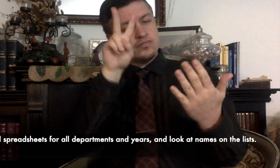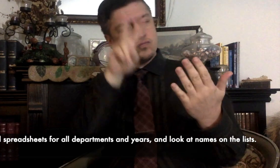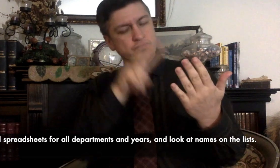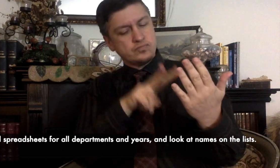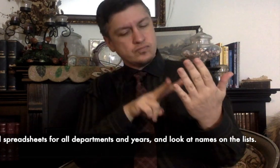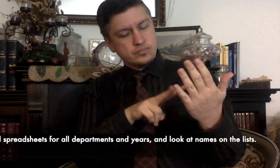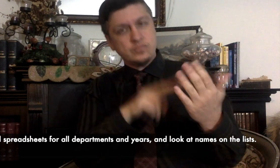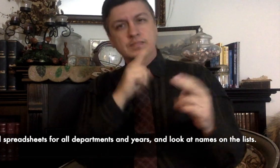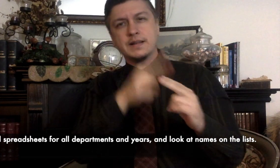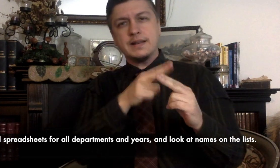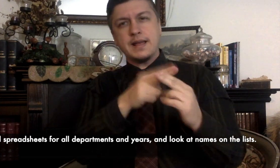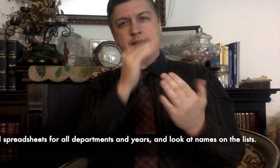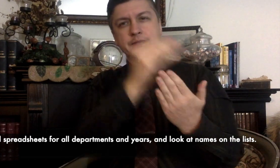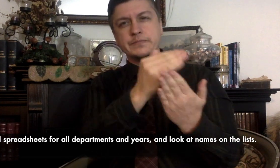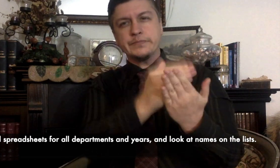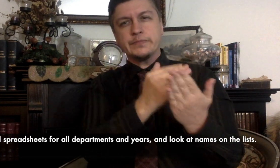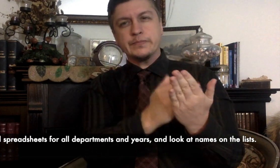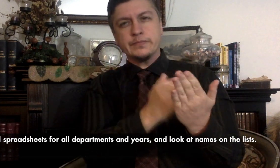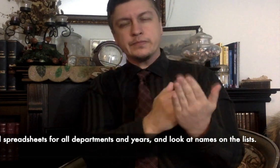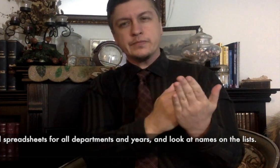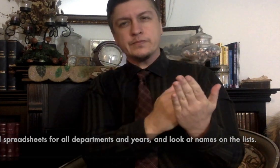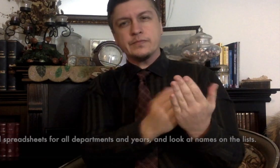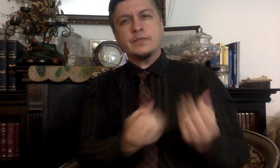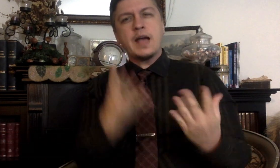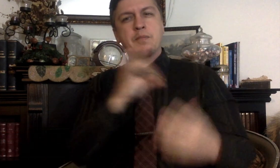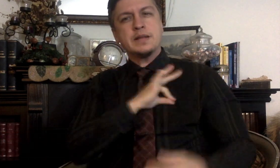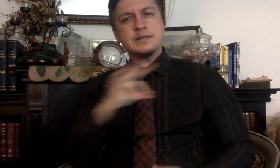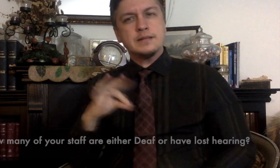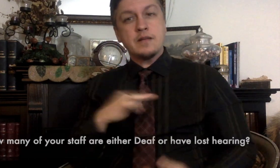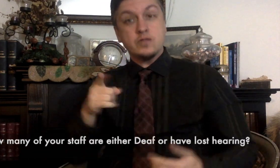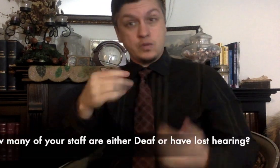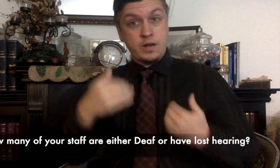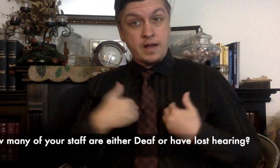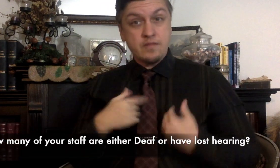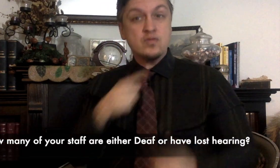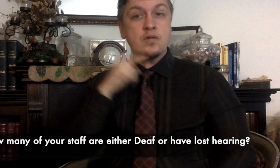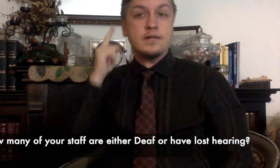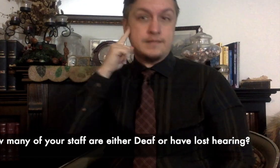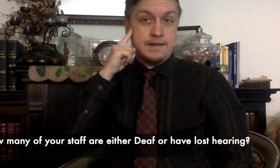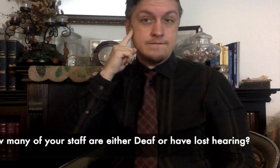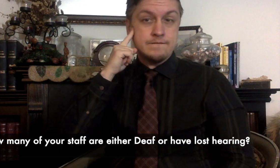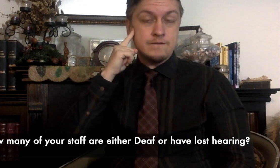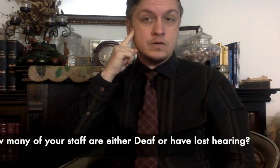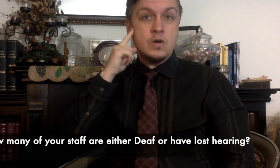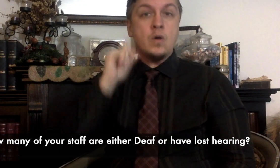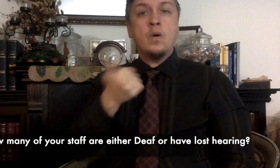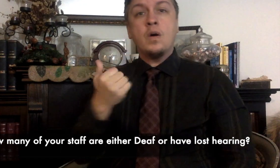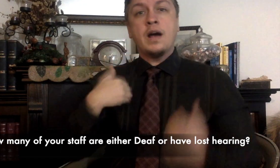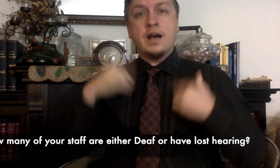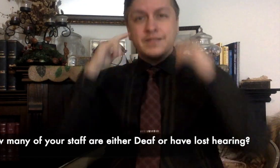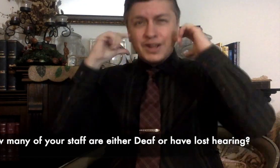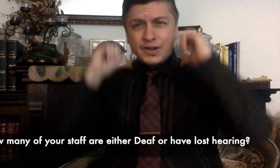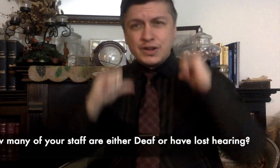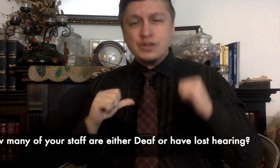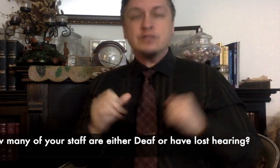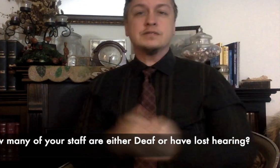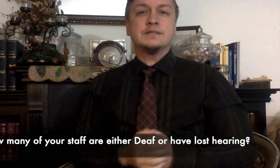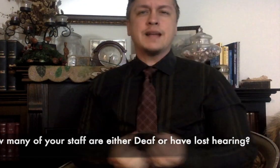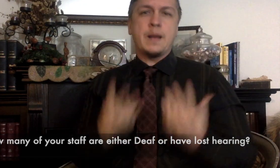the spreadsheets for all the departments and years to look for names on the list of staff. How many of your staff are either deaf